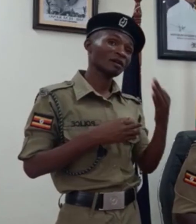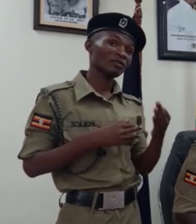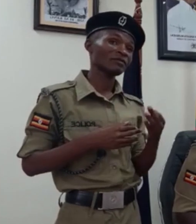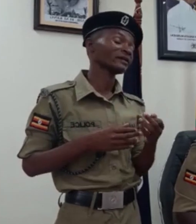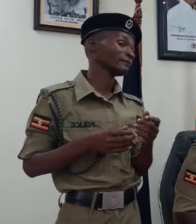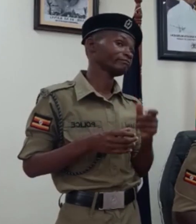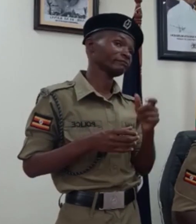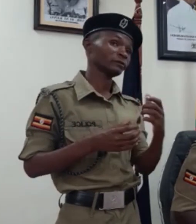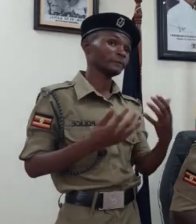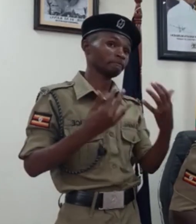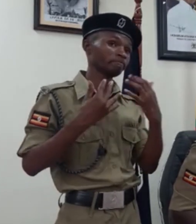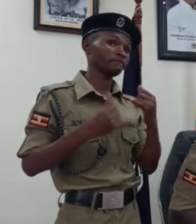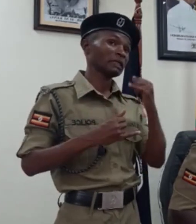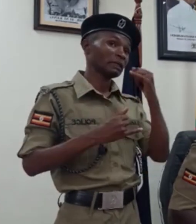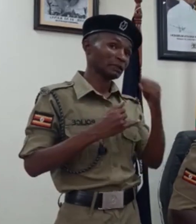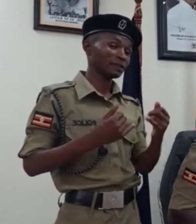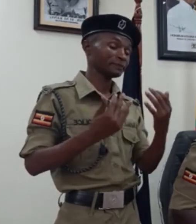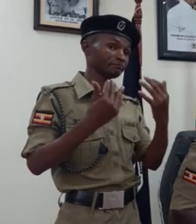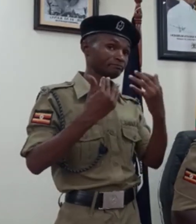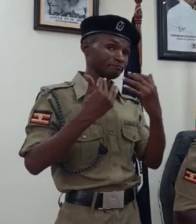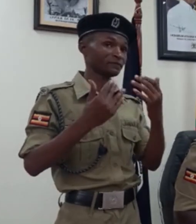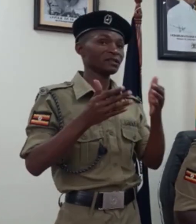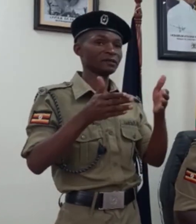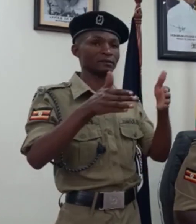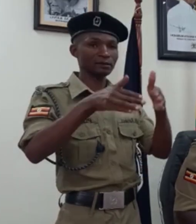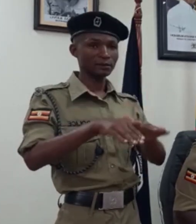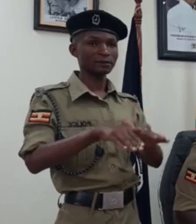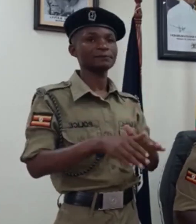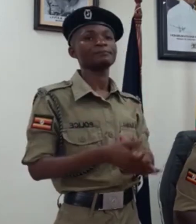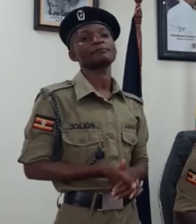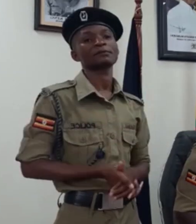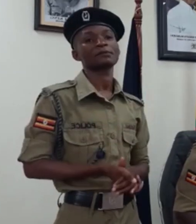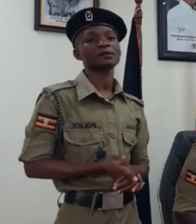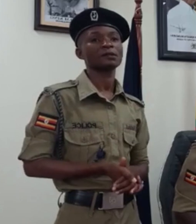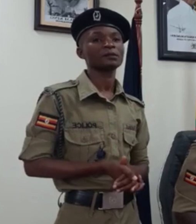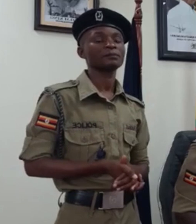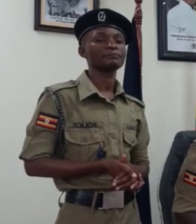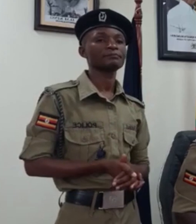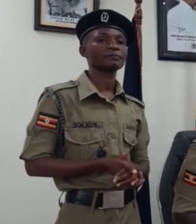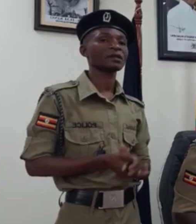kyekino ekyamuviiriddeko okutandika okubaka omukka